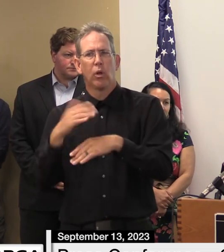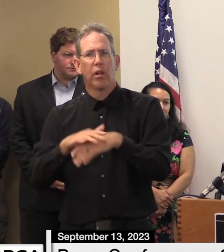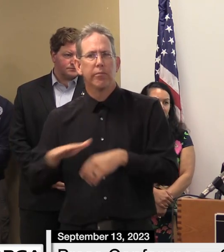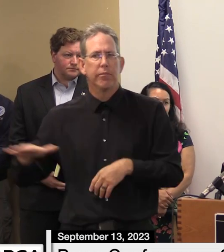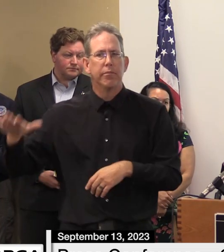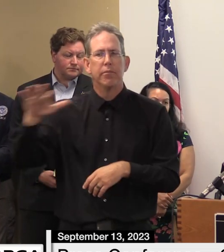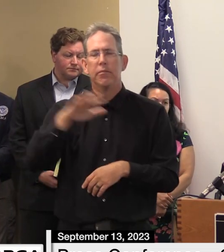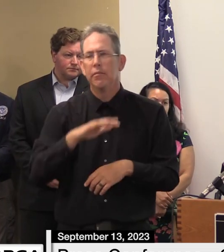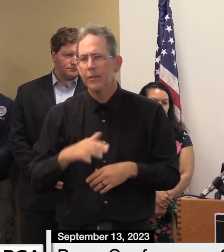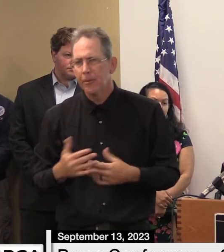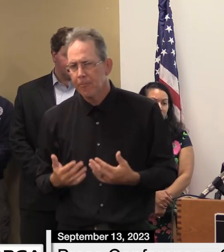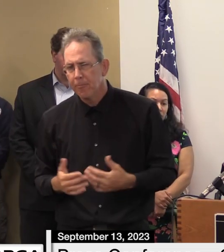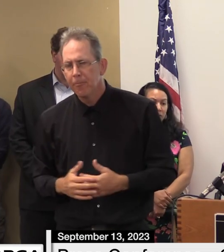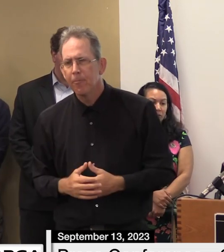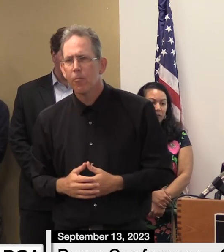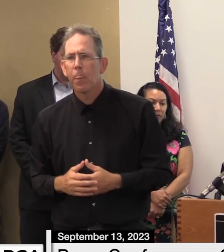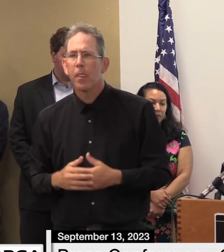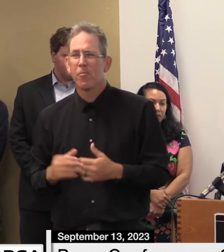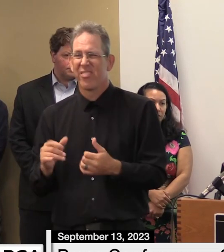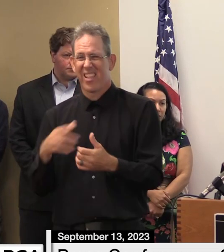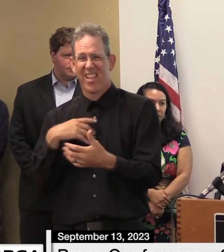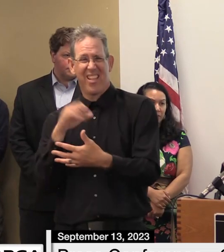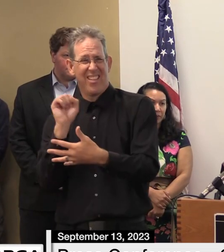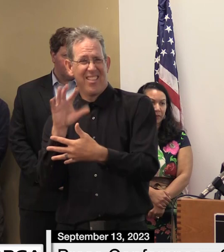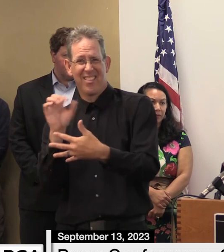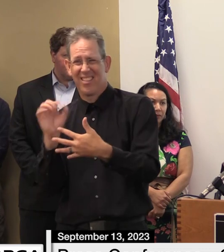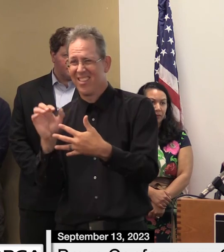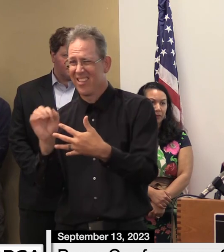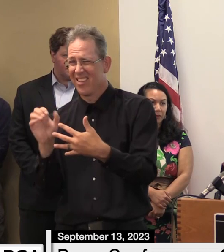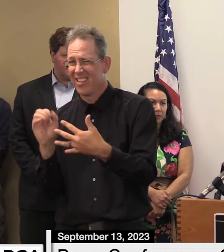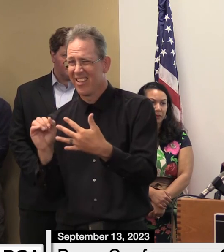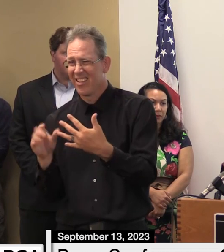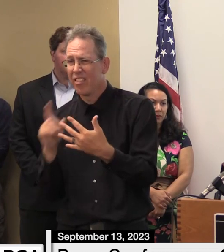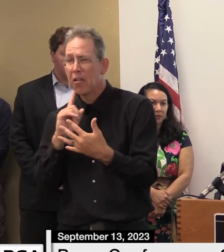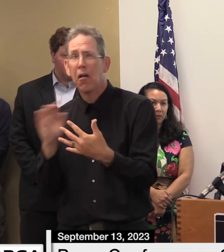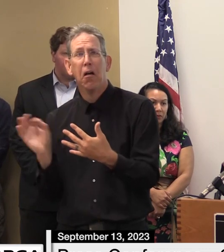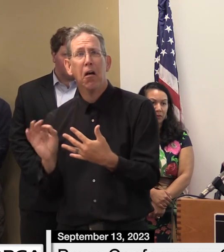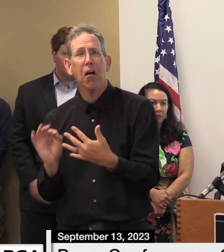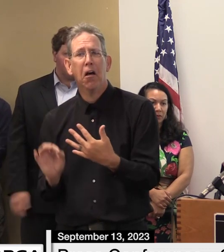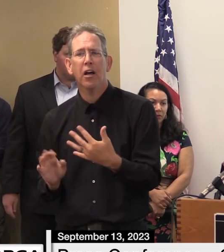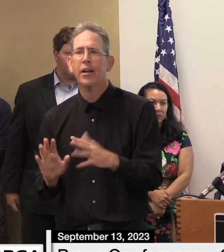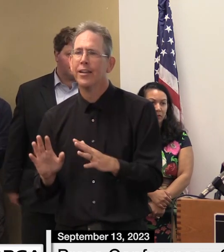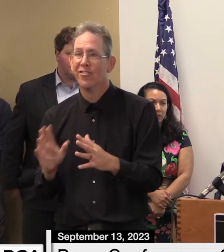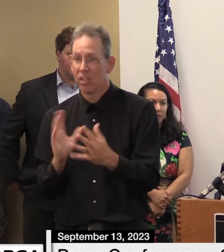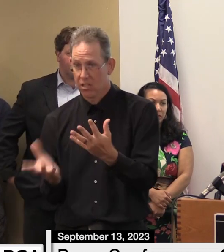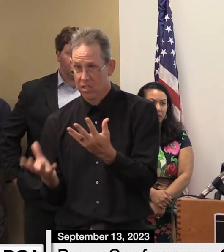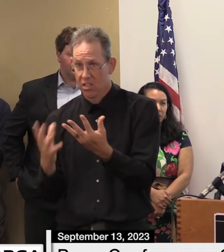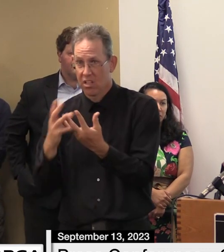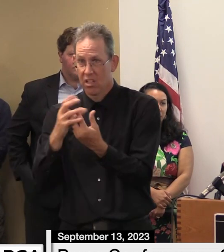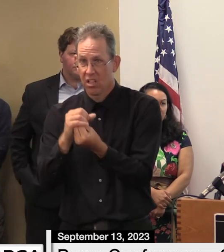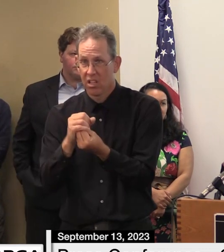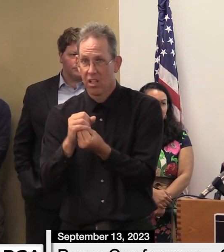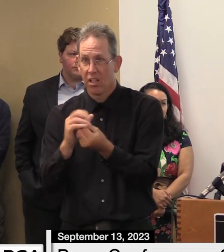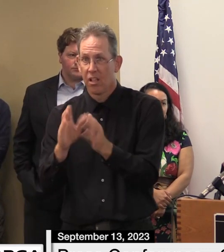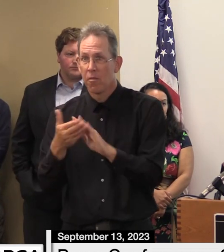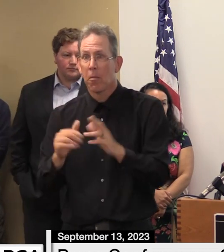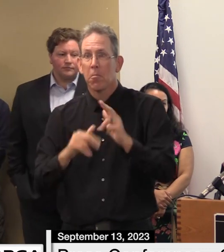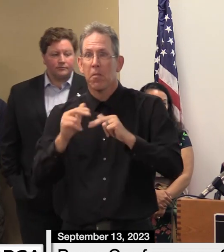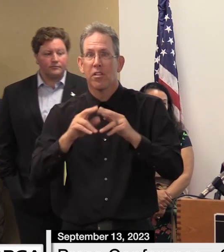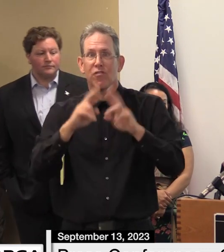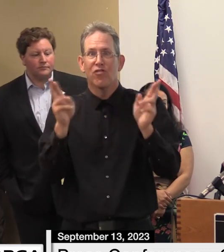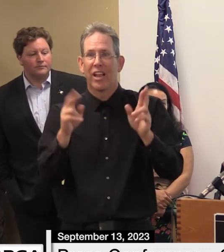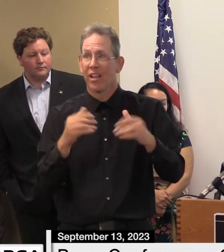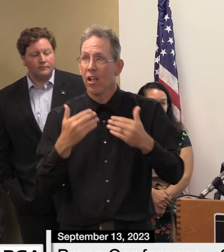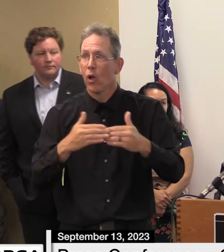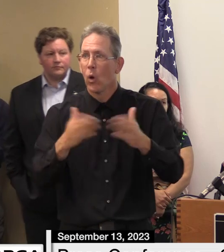these things that may not seem like big issues until they are big issues. We can't open buildings if we don't have electricity, and we can't serve